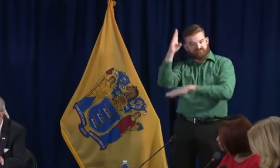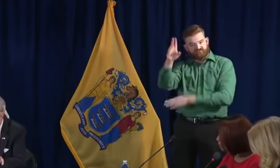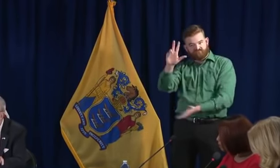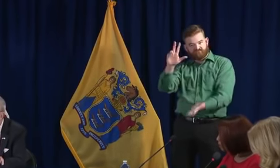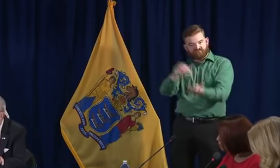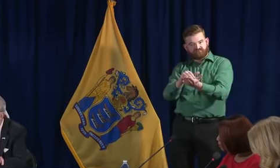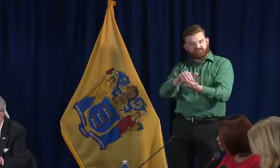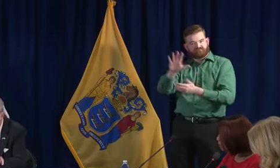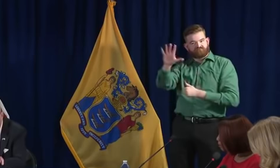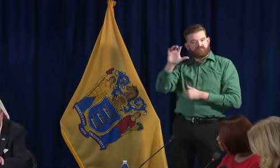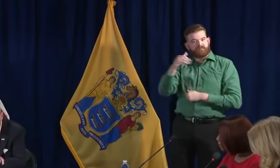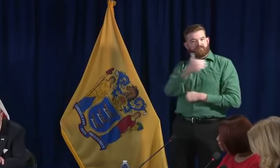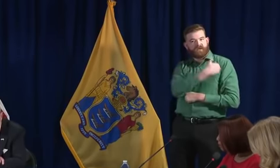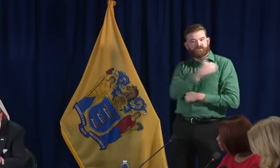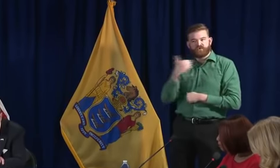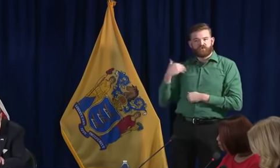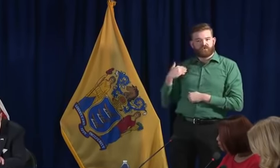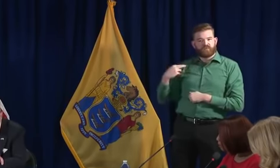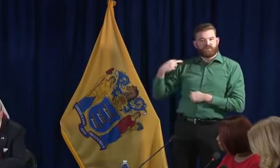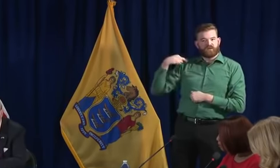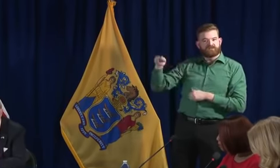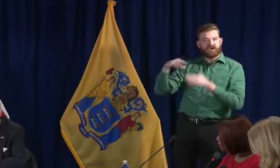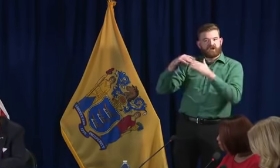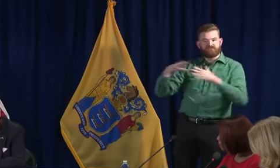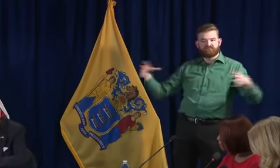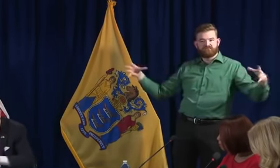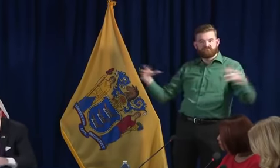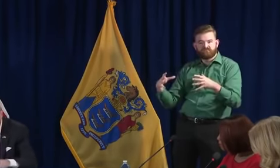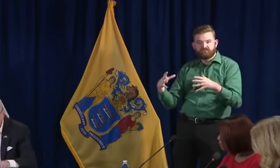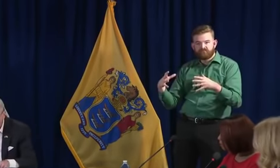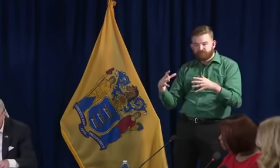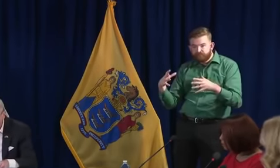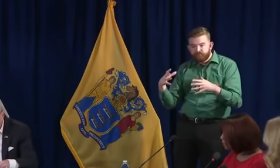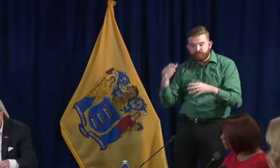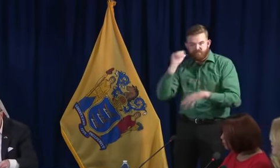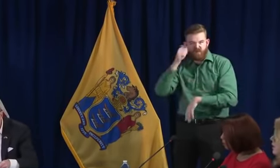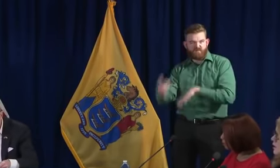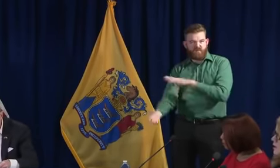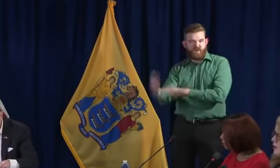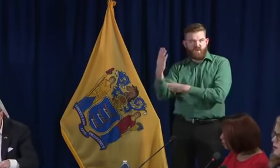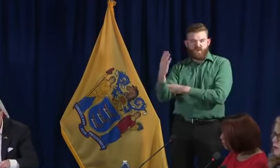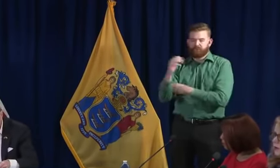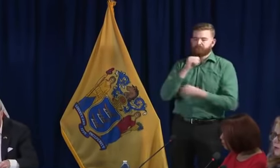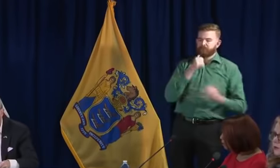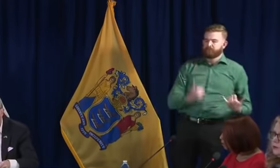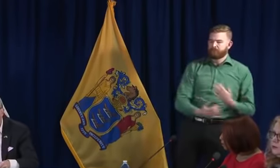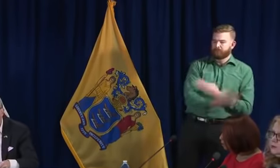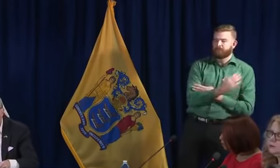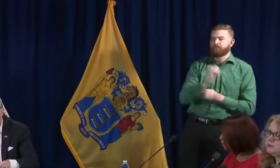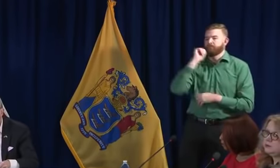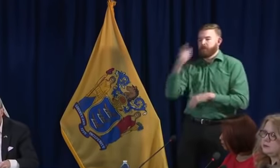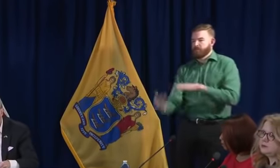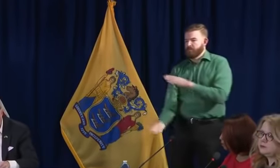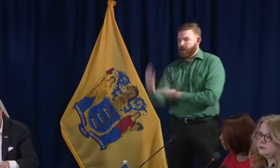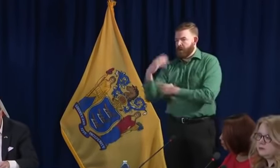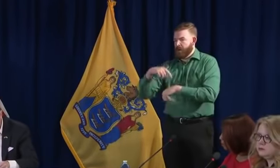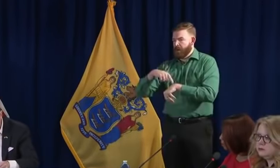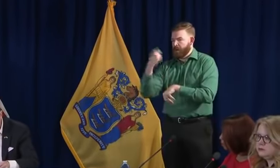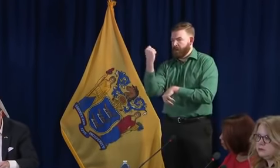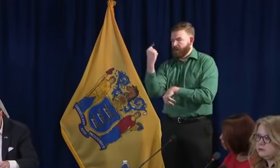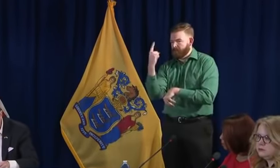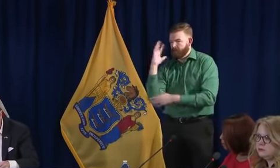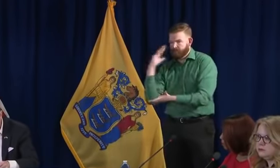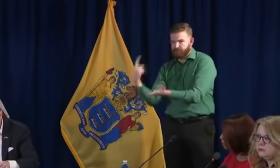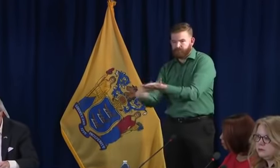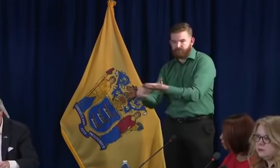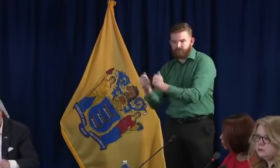good attendance given what we're dealing with right now. First, I want to thank our faith community for embracing fully the need for social